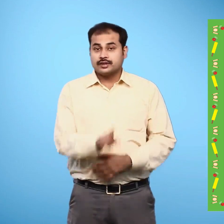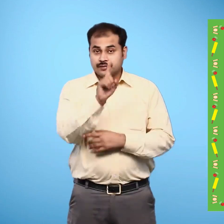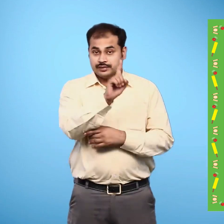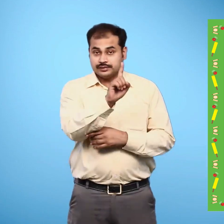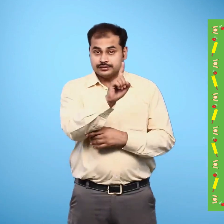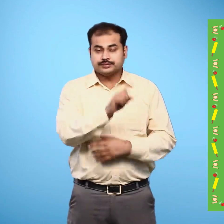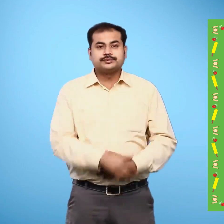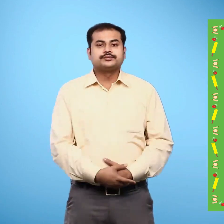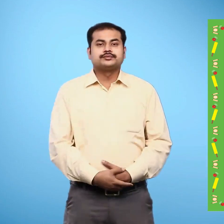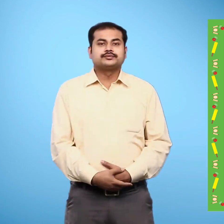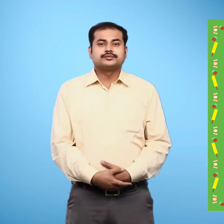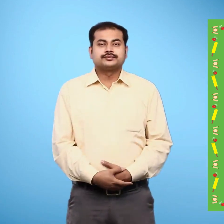1.